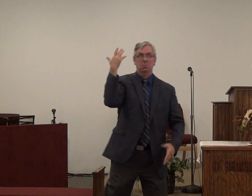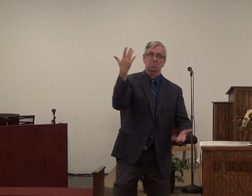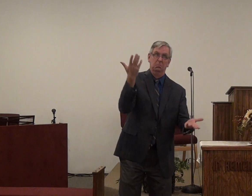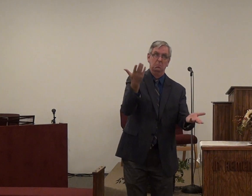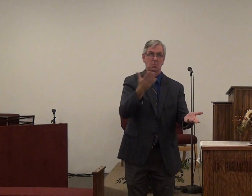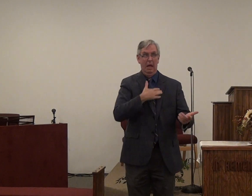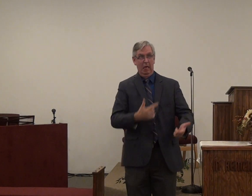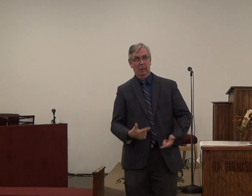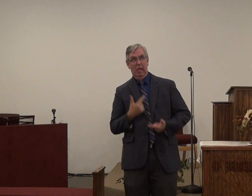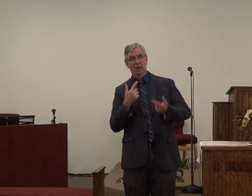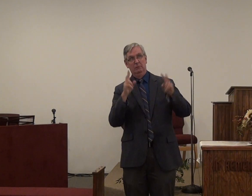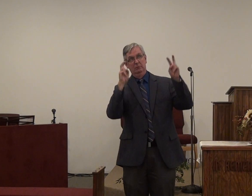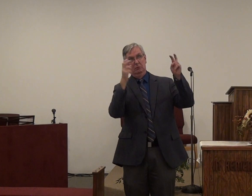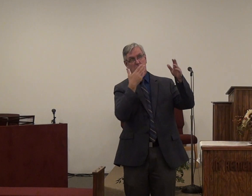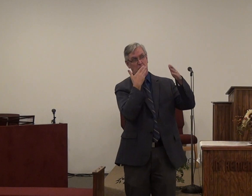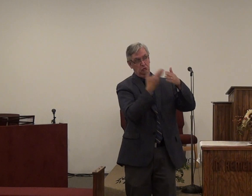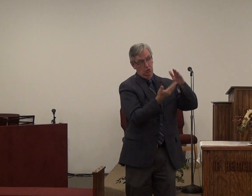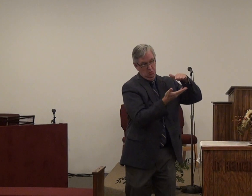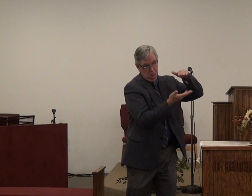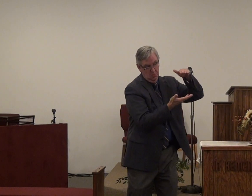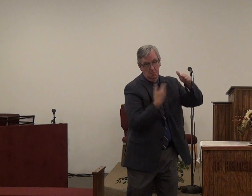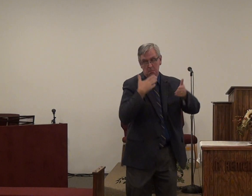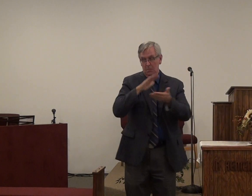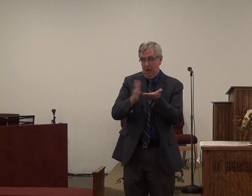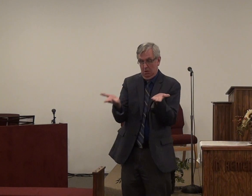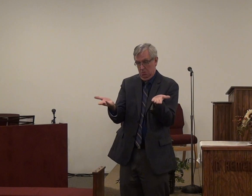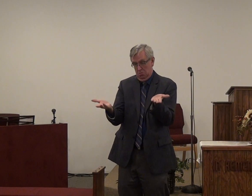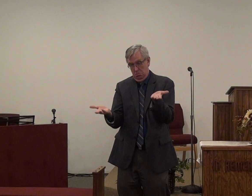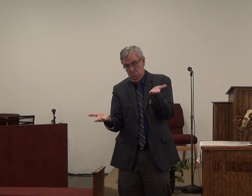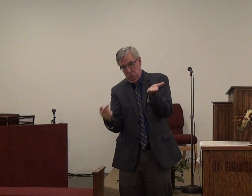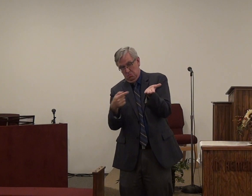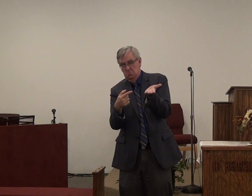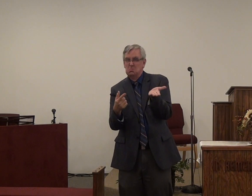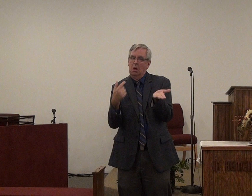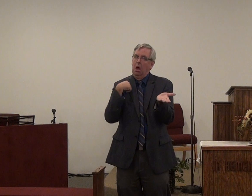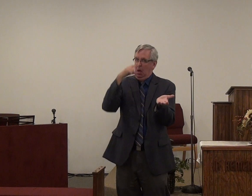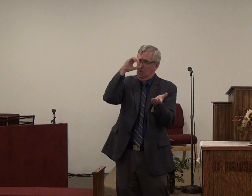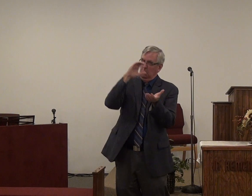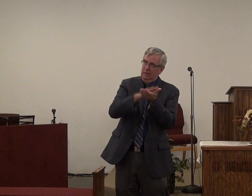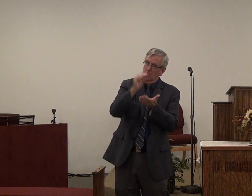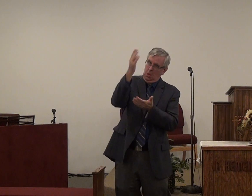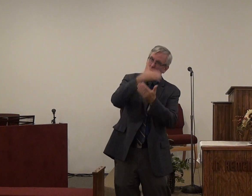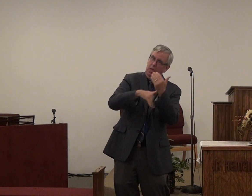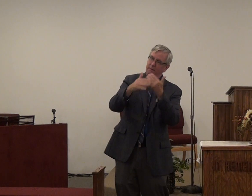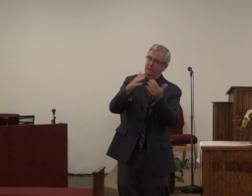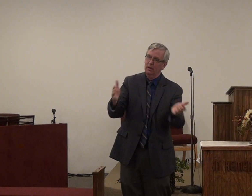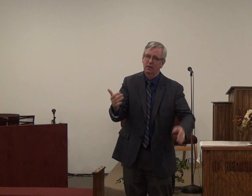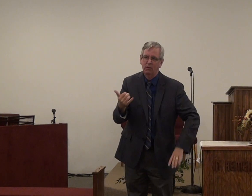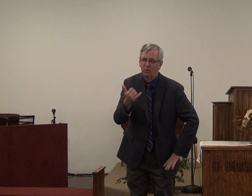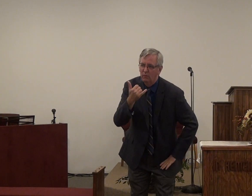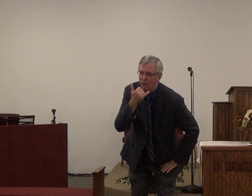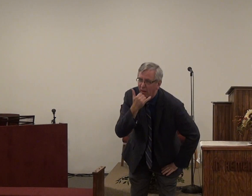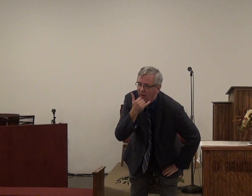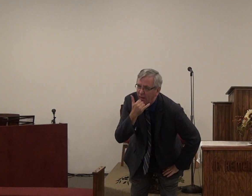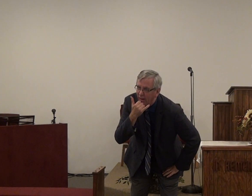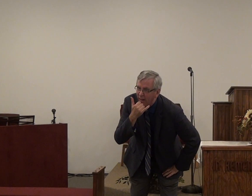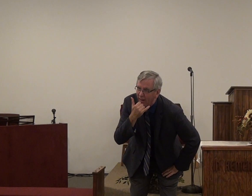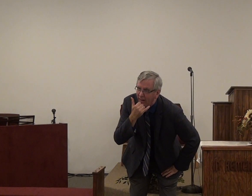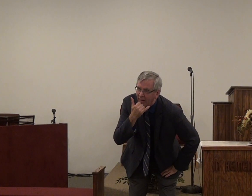church," that won't get you to heaven. If it's because you think your good works will somehow outweigh your bad works and that will get you to